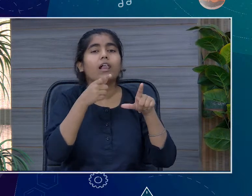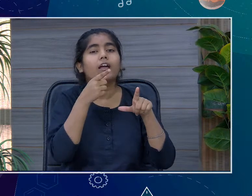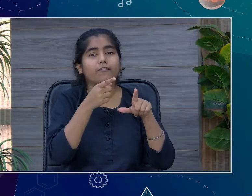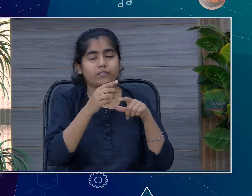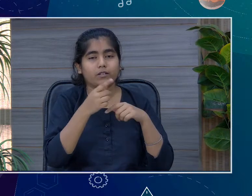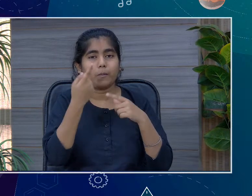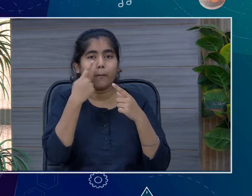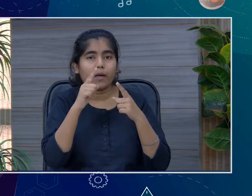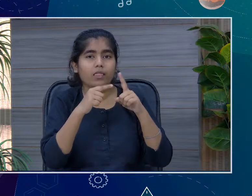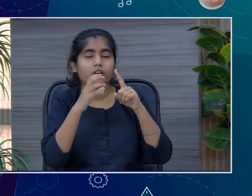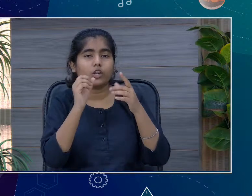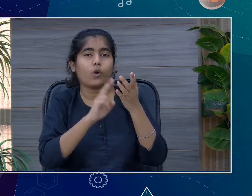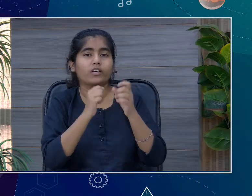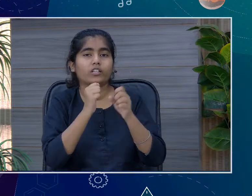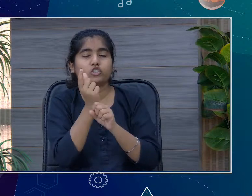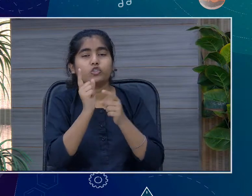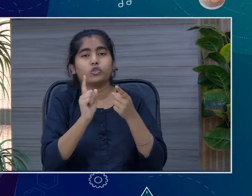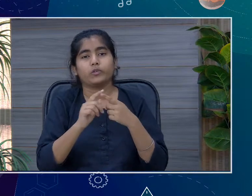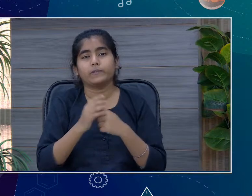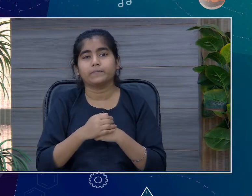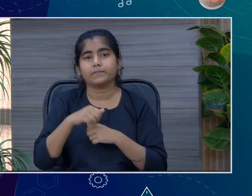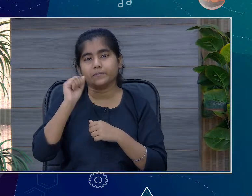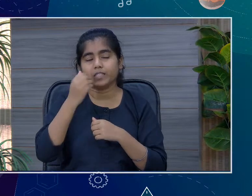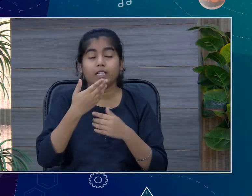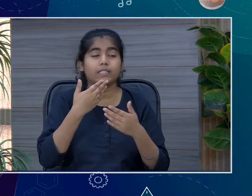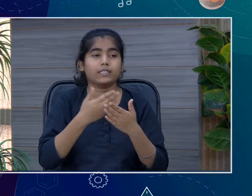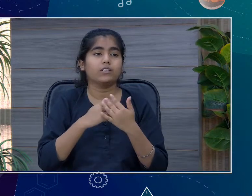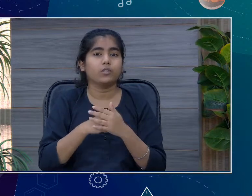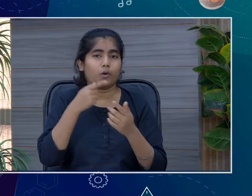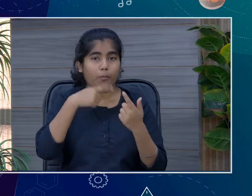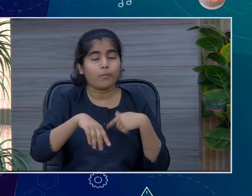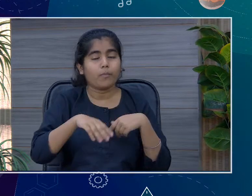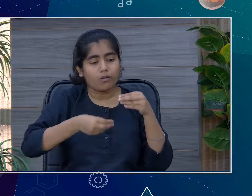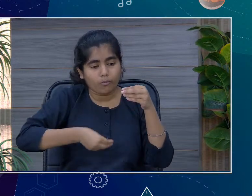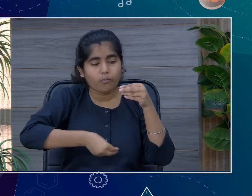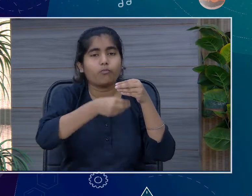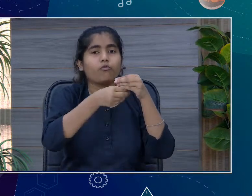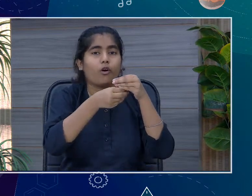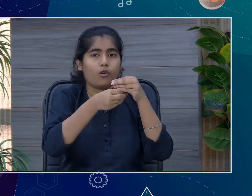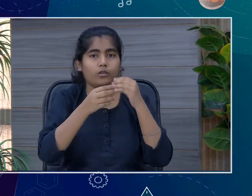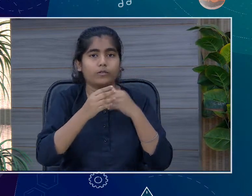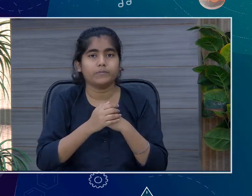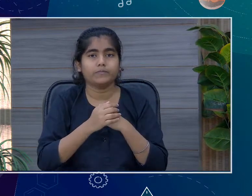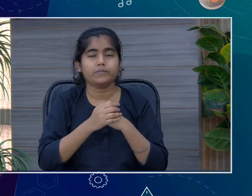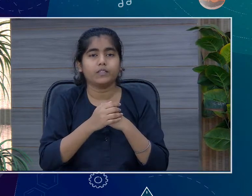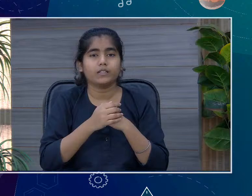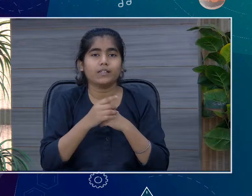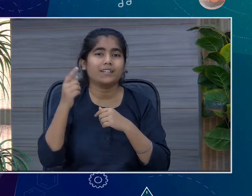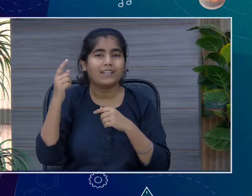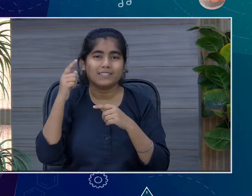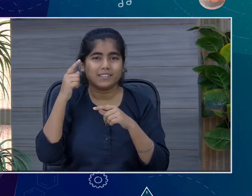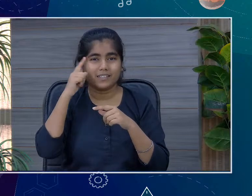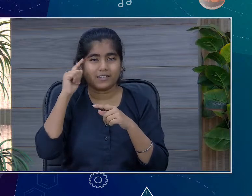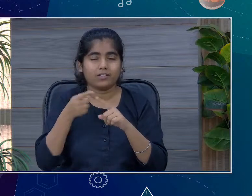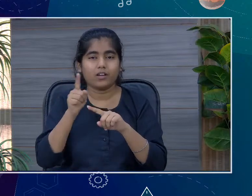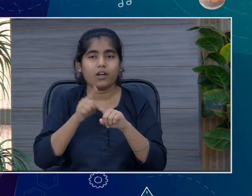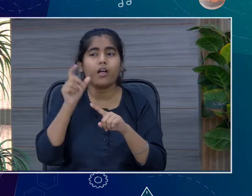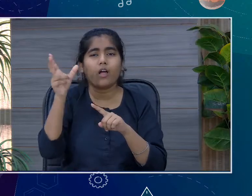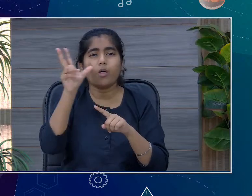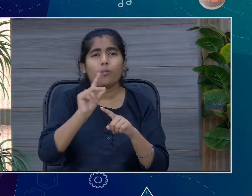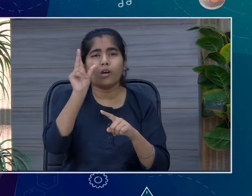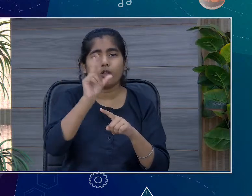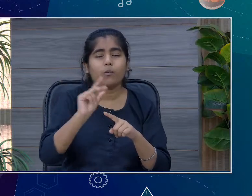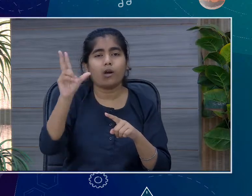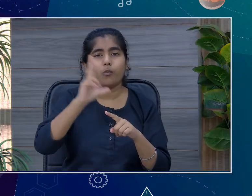in education. Yeah. Thank you. Dharmendra, yes, I would like to add here, as Dr. Walling is again and again talking